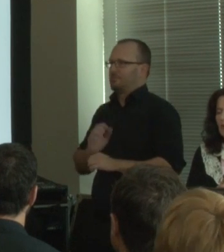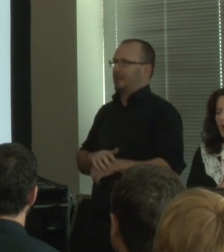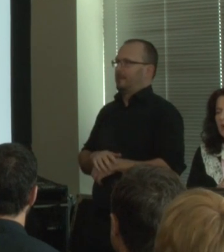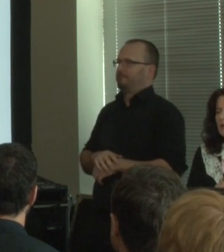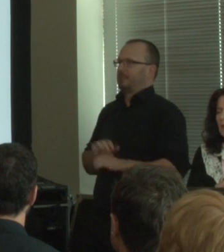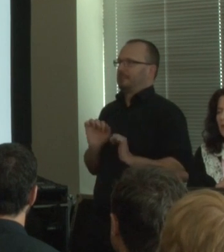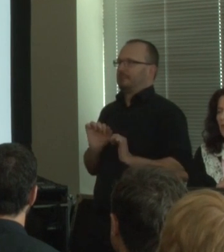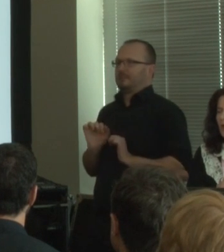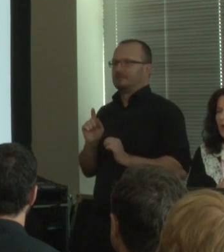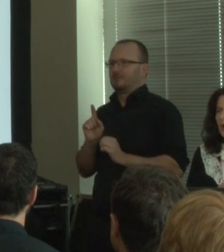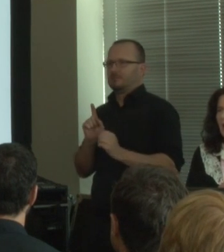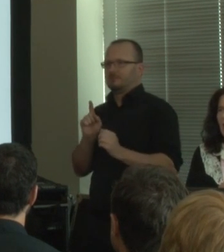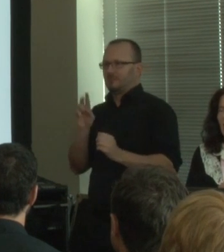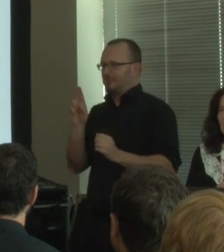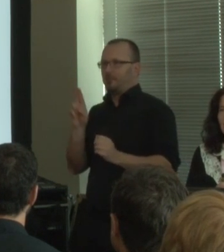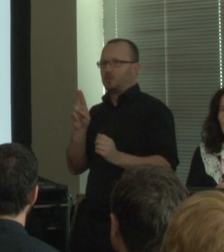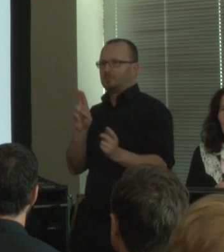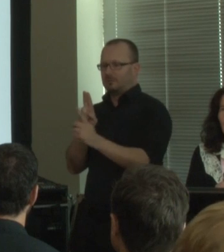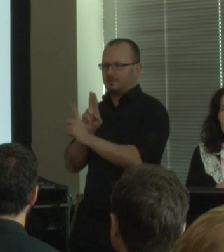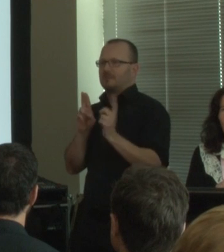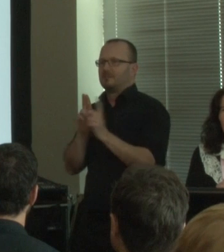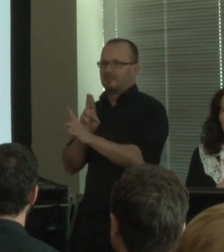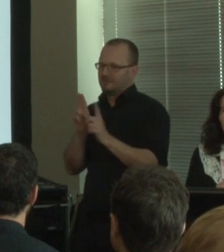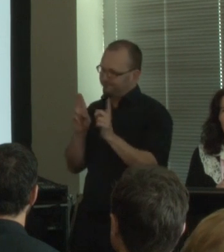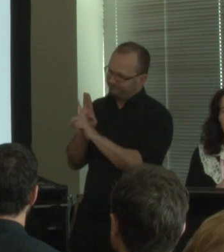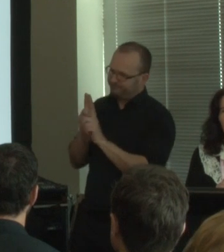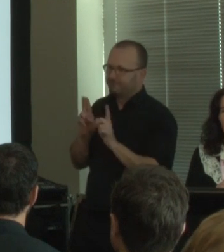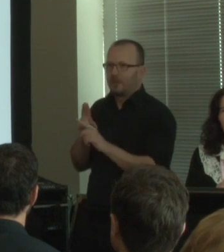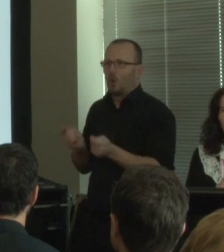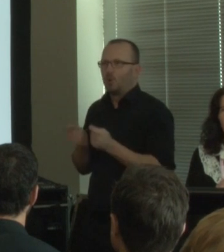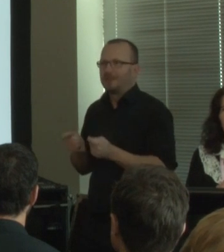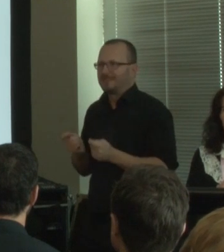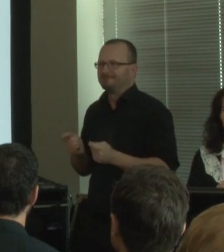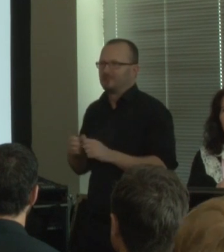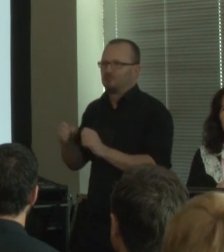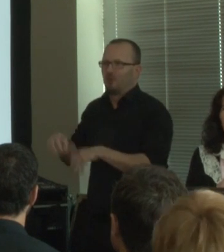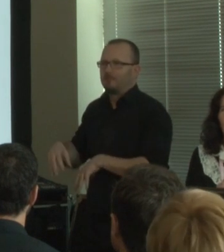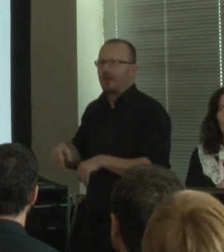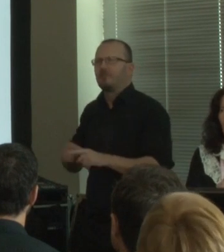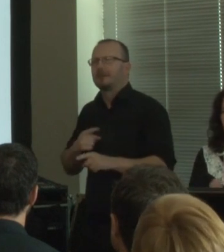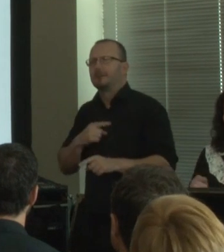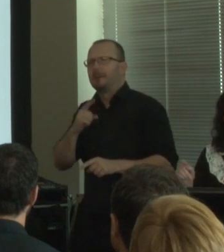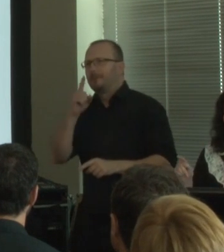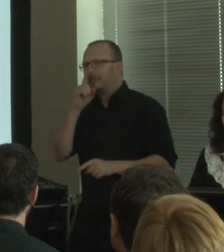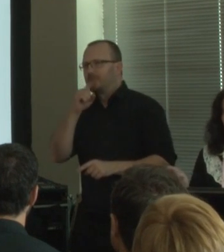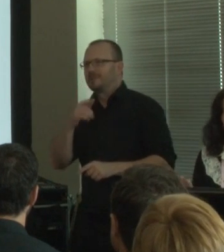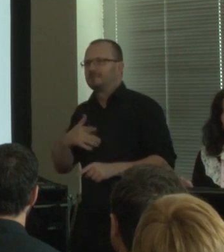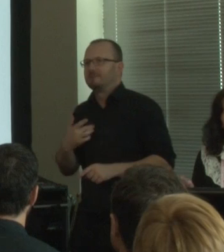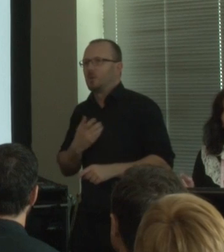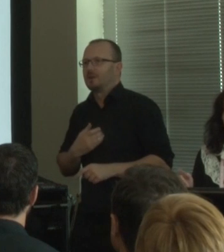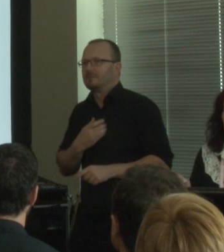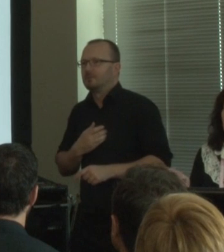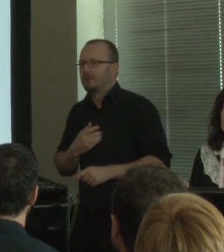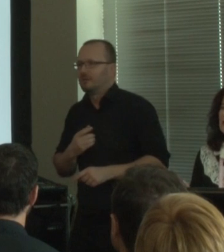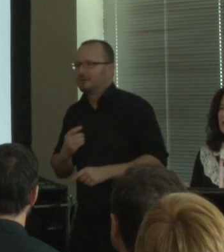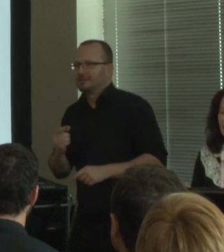working. So, and again, some of them were, I wouldn't say intimidating, but people didn't feel comfortable going up and poking them in the tummy